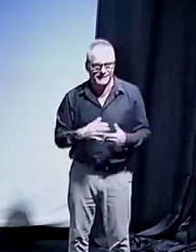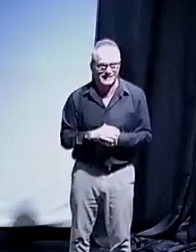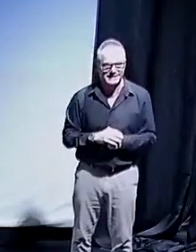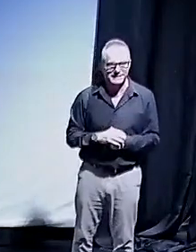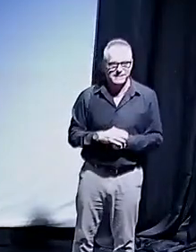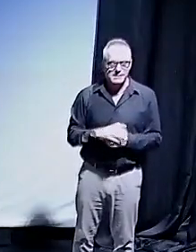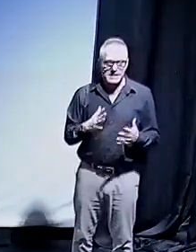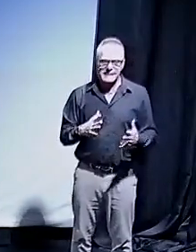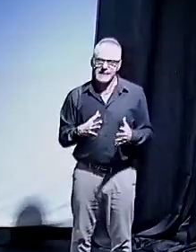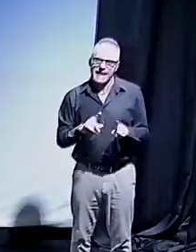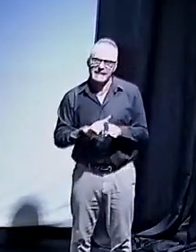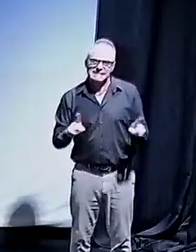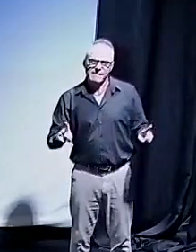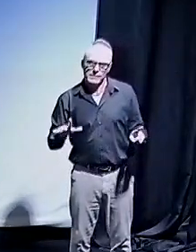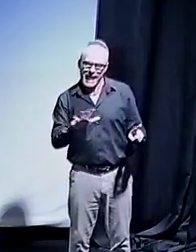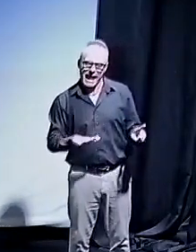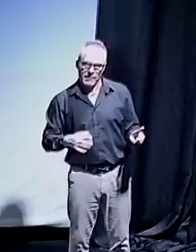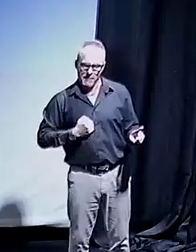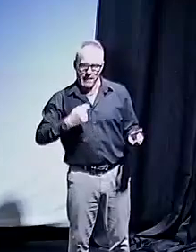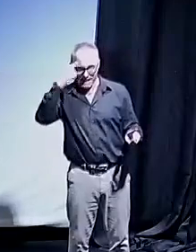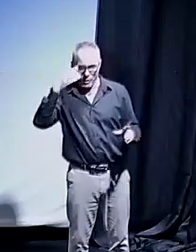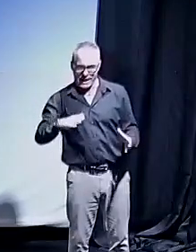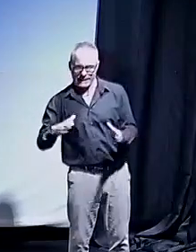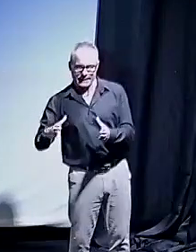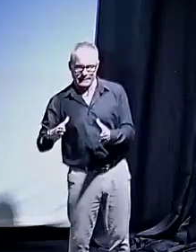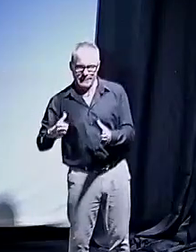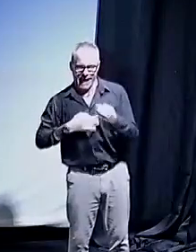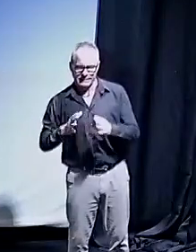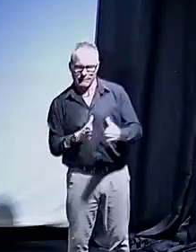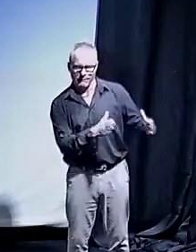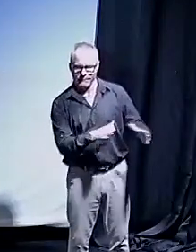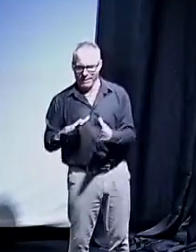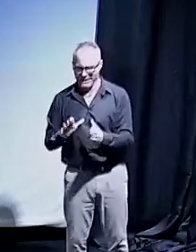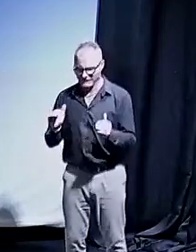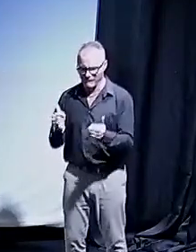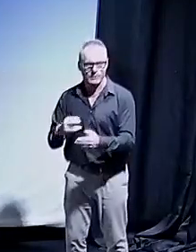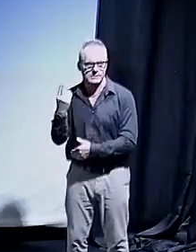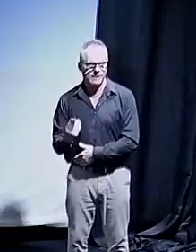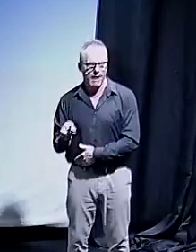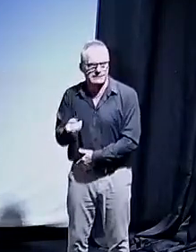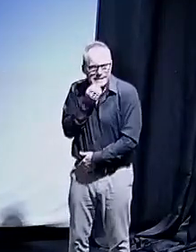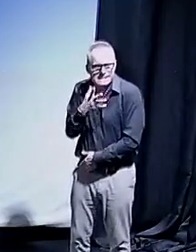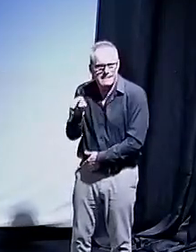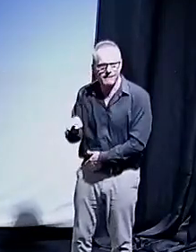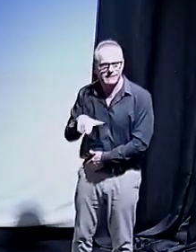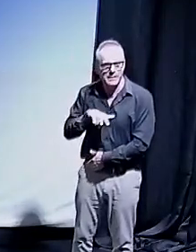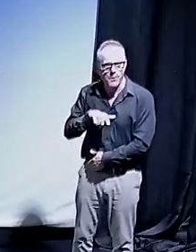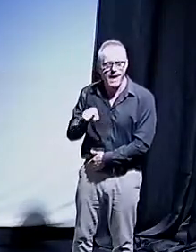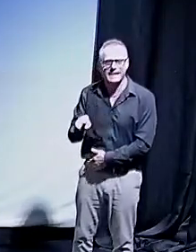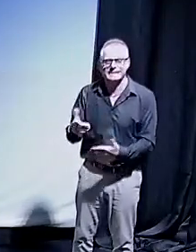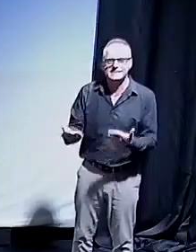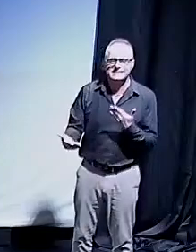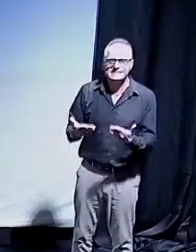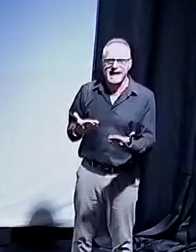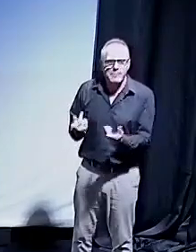side of my brain, and it's so lovely to be able to have that, where I can just be,